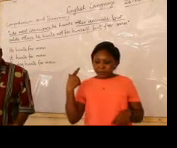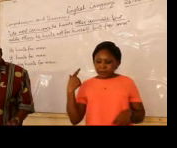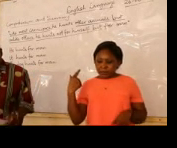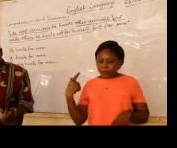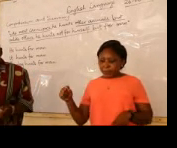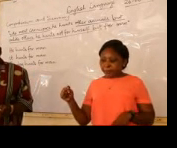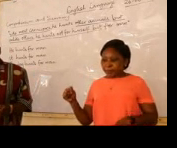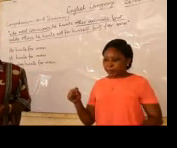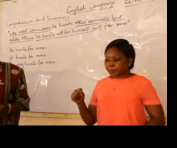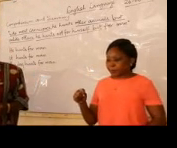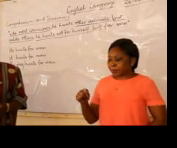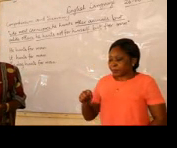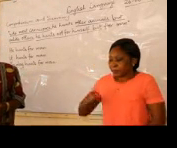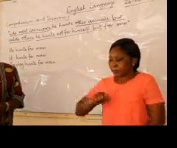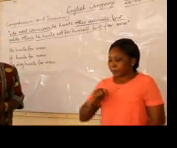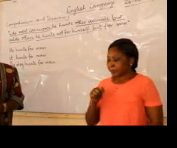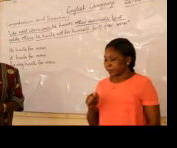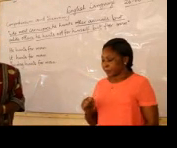the